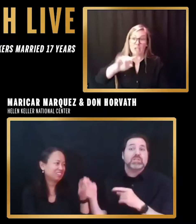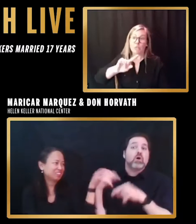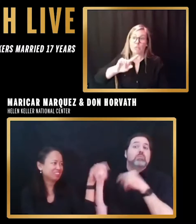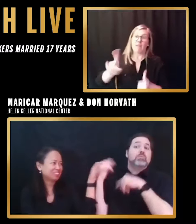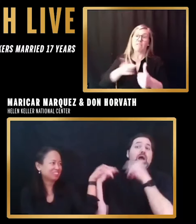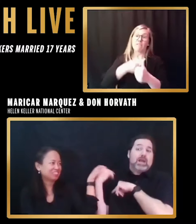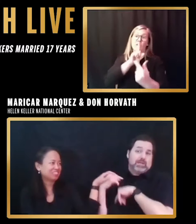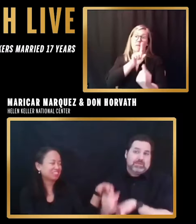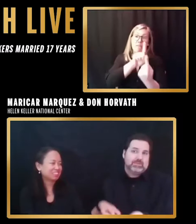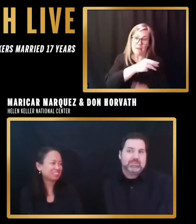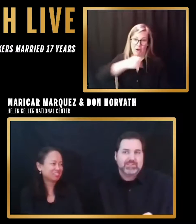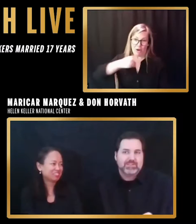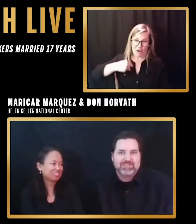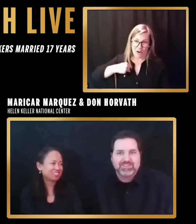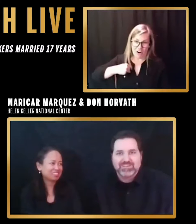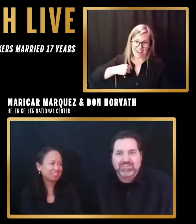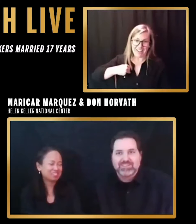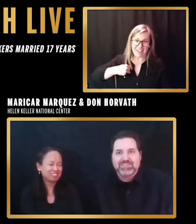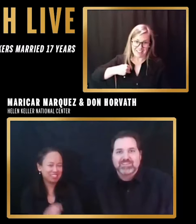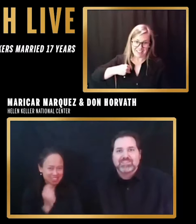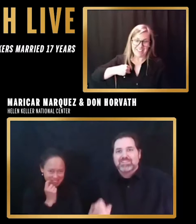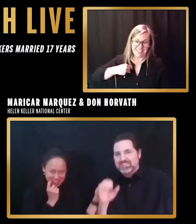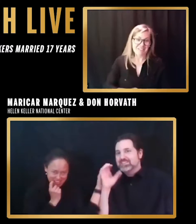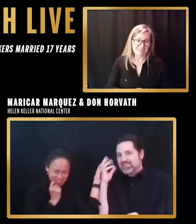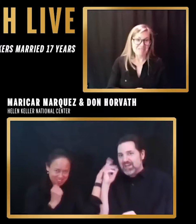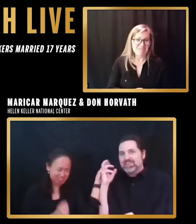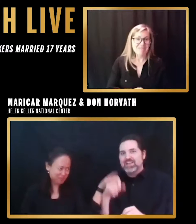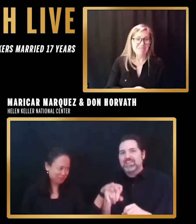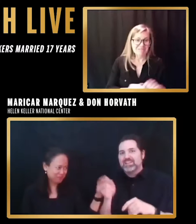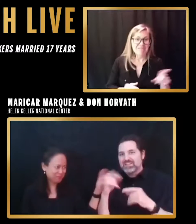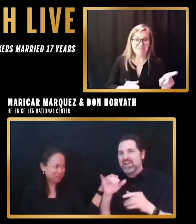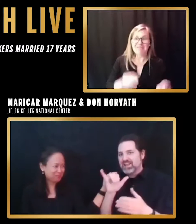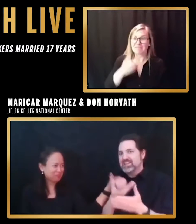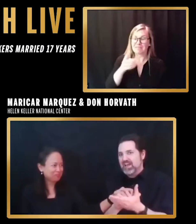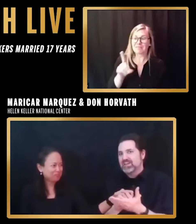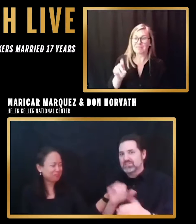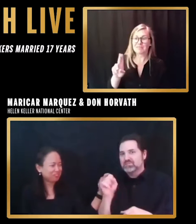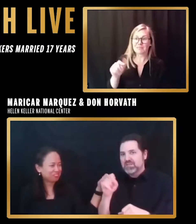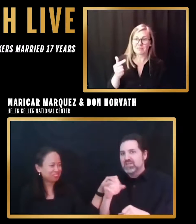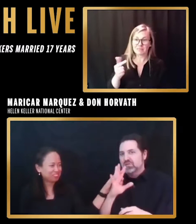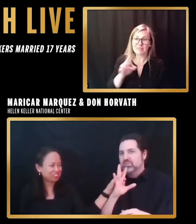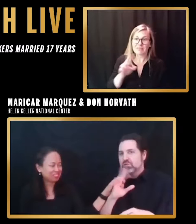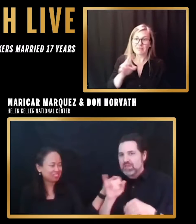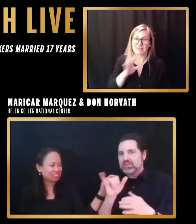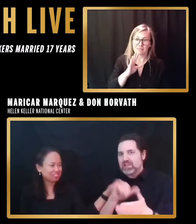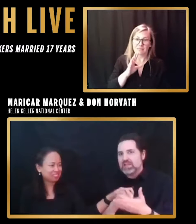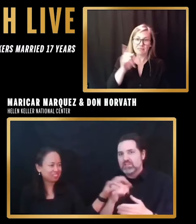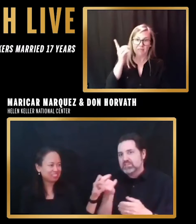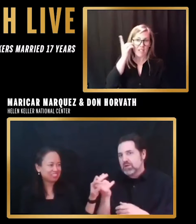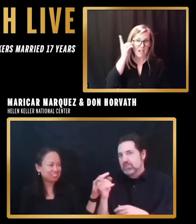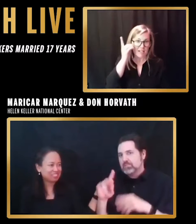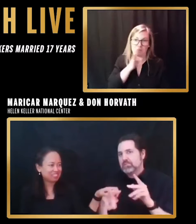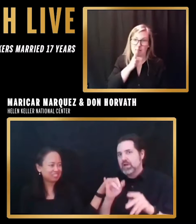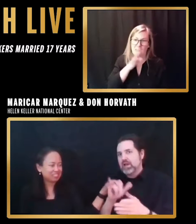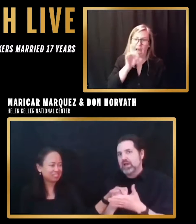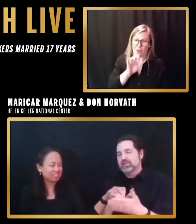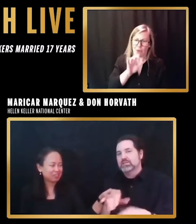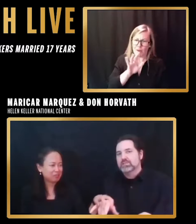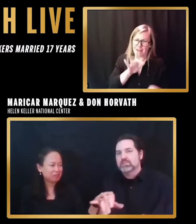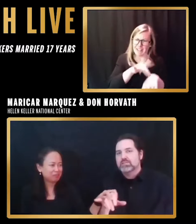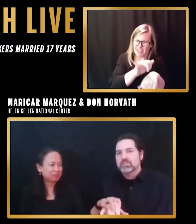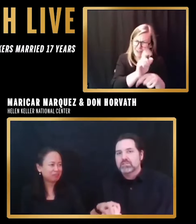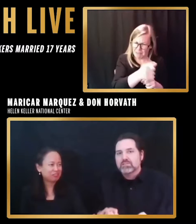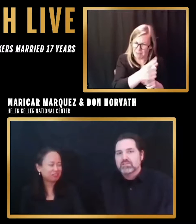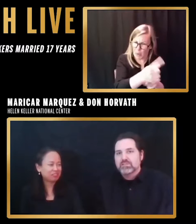So I definitely, yes, it sounds like I definitely want to get to that in a little bit. And I also want to get to, in